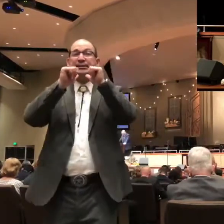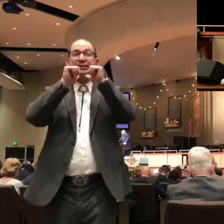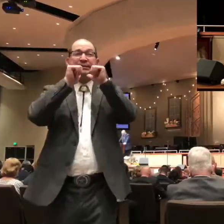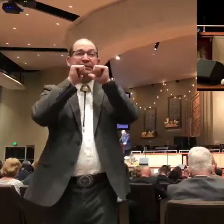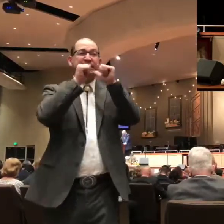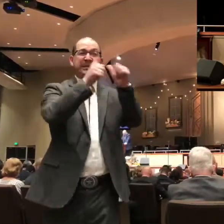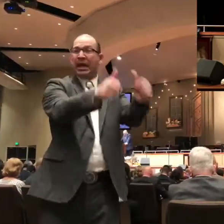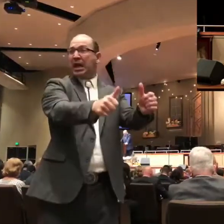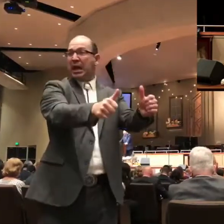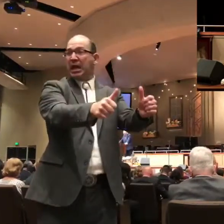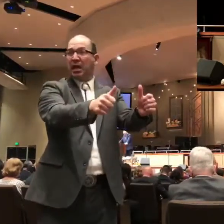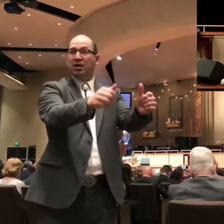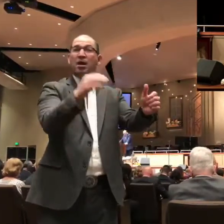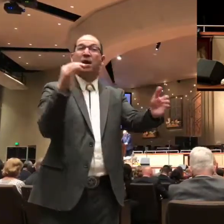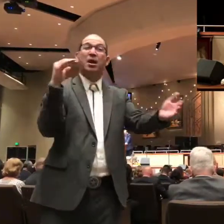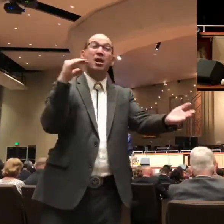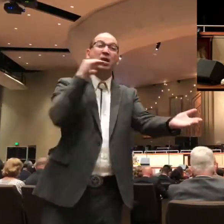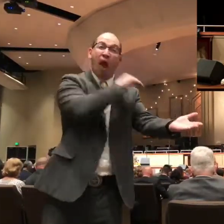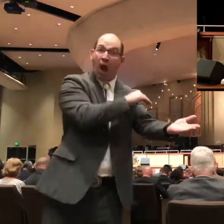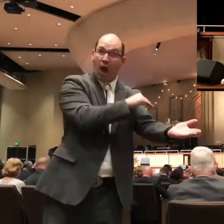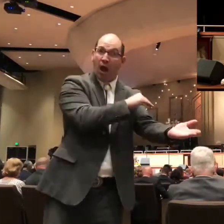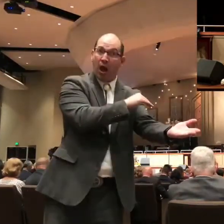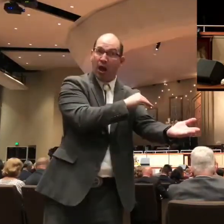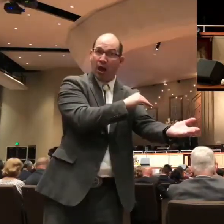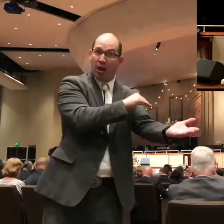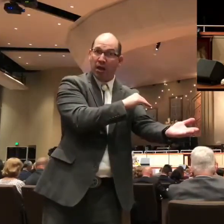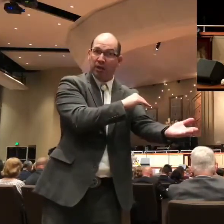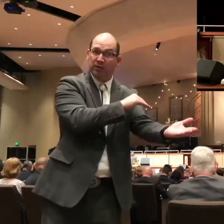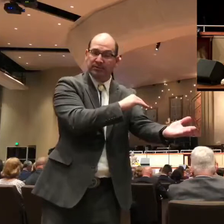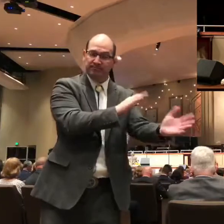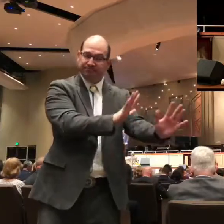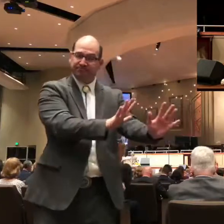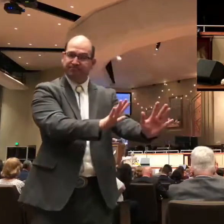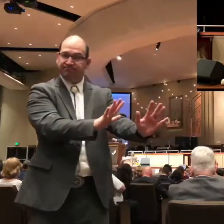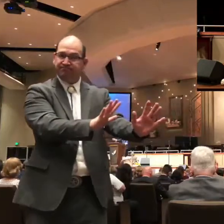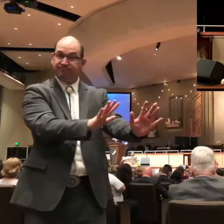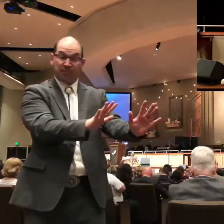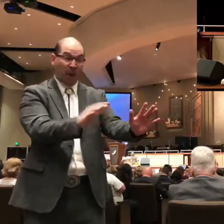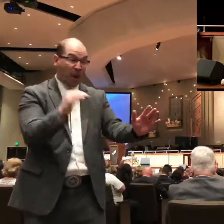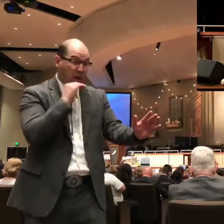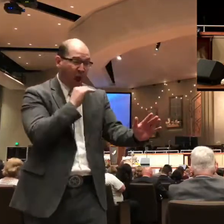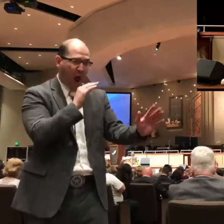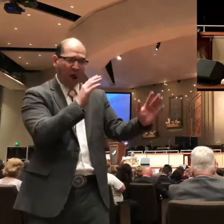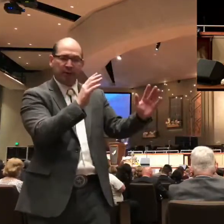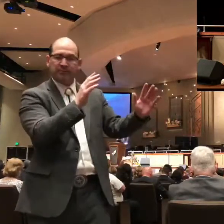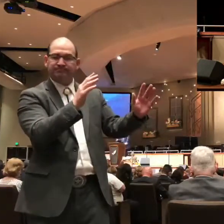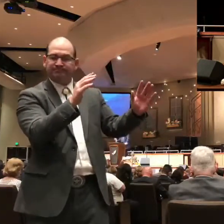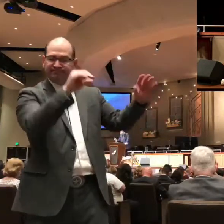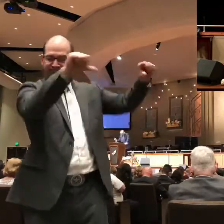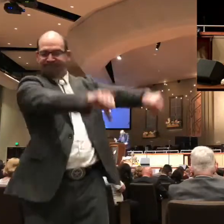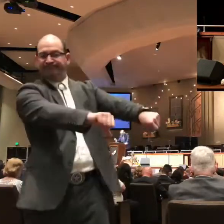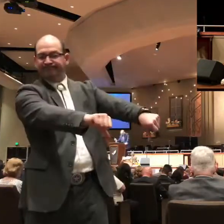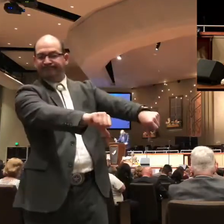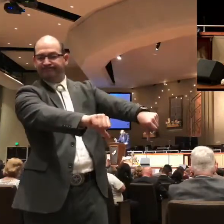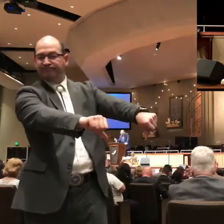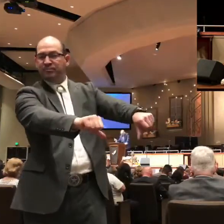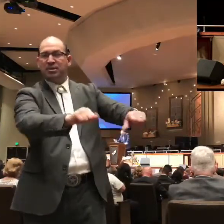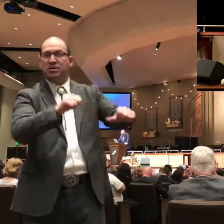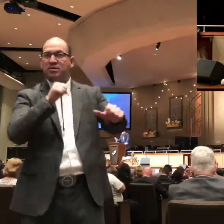things of dishonesty. Here again, speaking of false teaching, not walking in